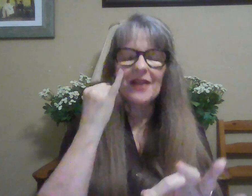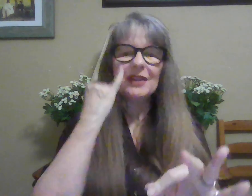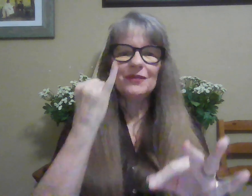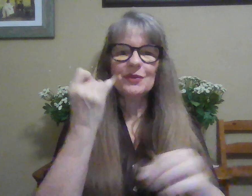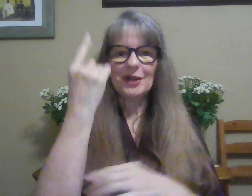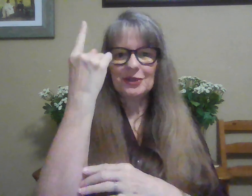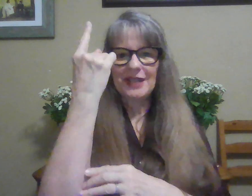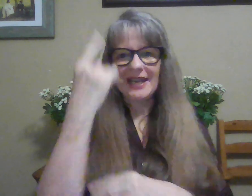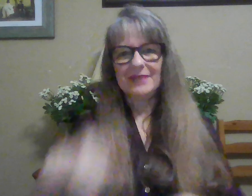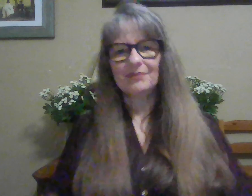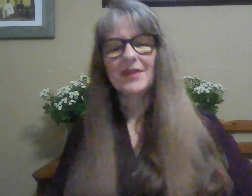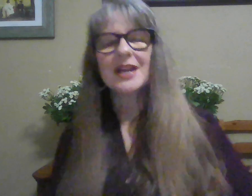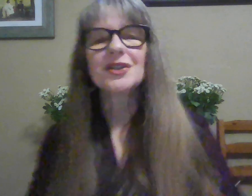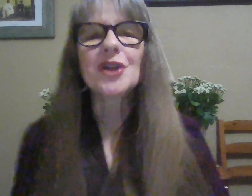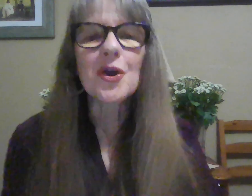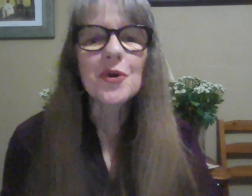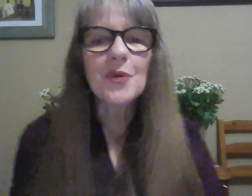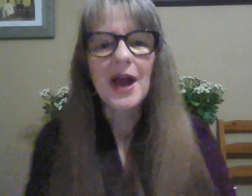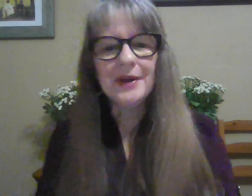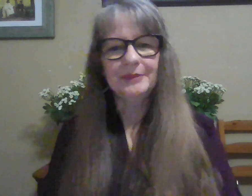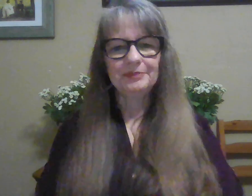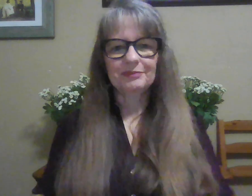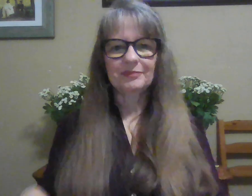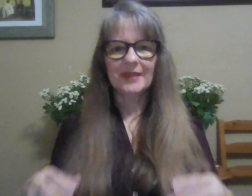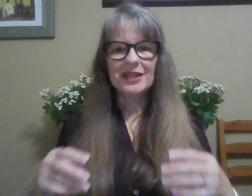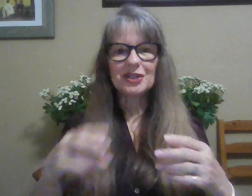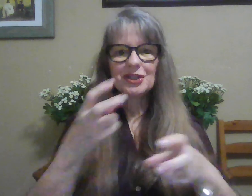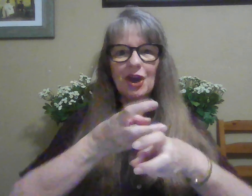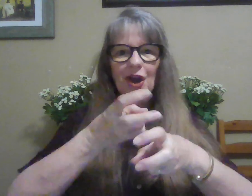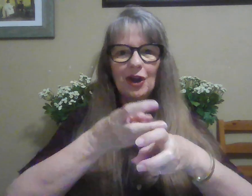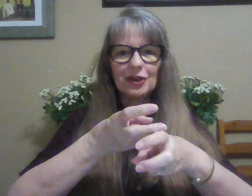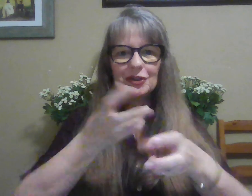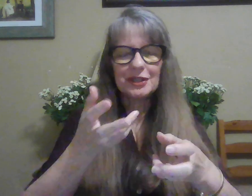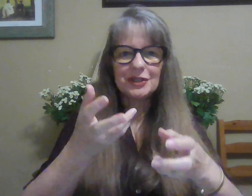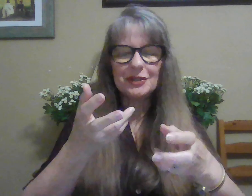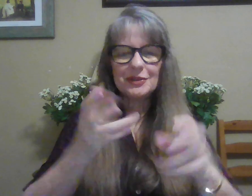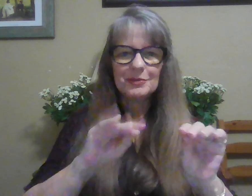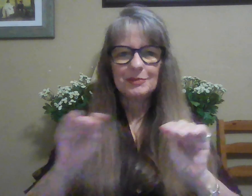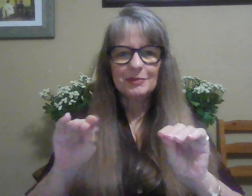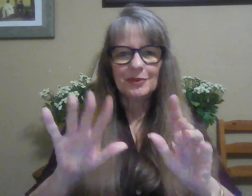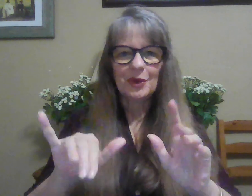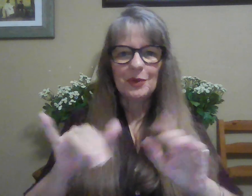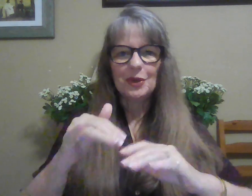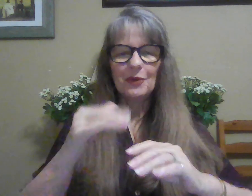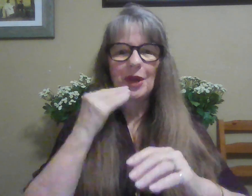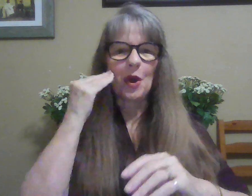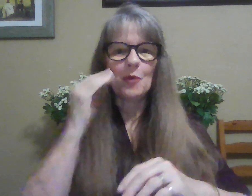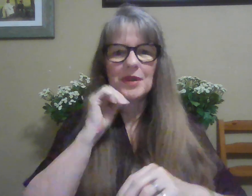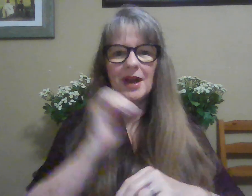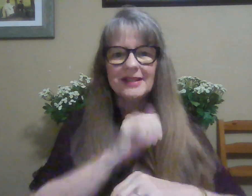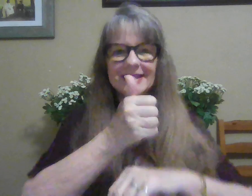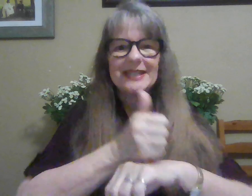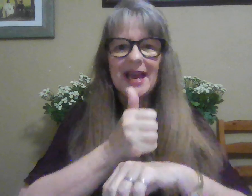if you understand it. So it's just harder to when you're at home and not set